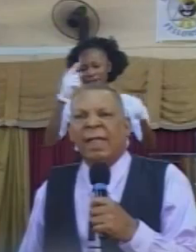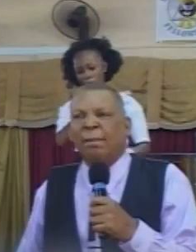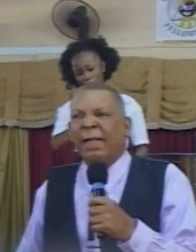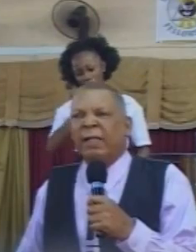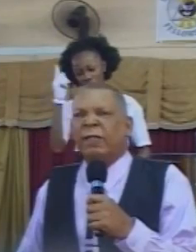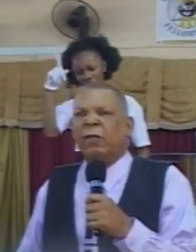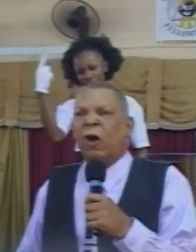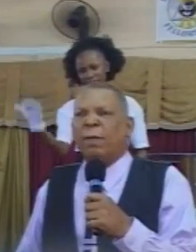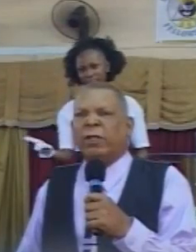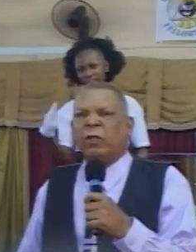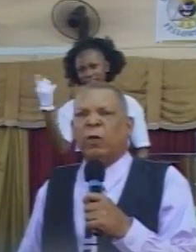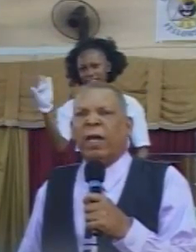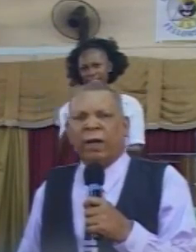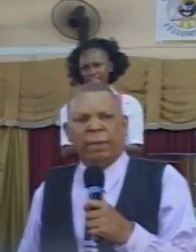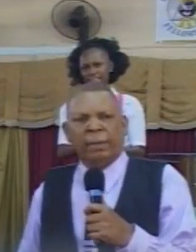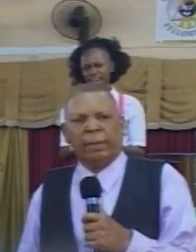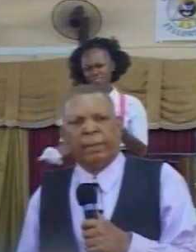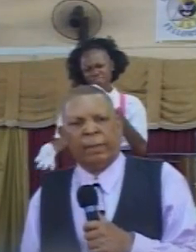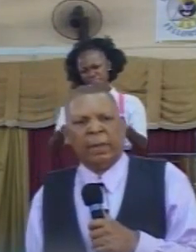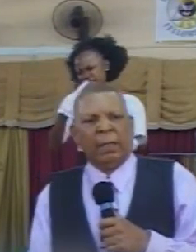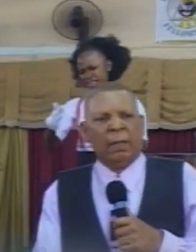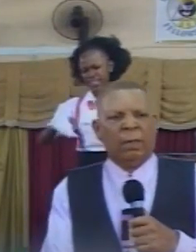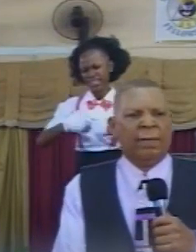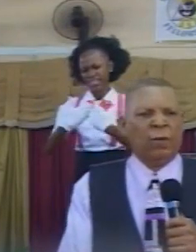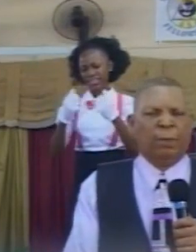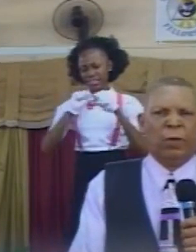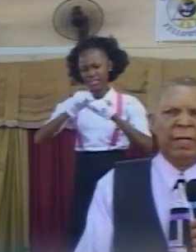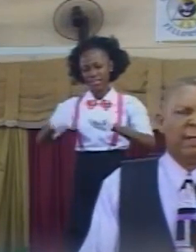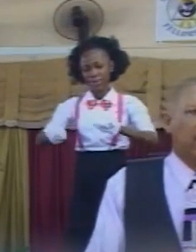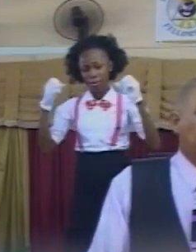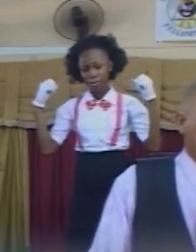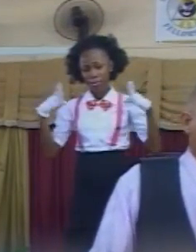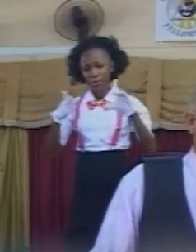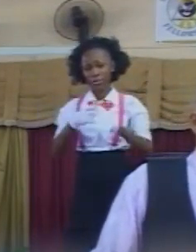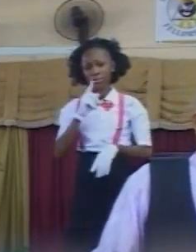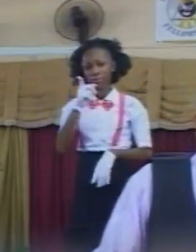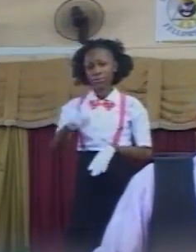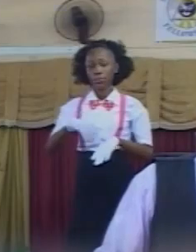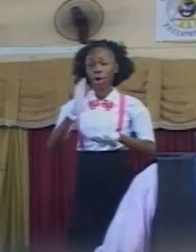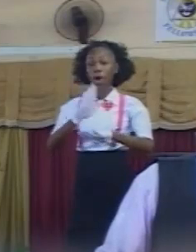Things that mattered so much to you here will have no importance there.